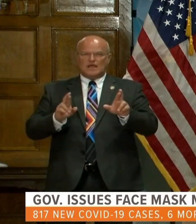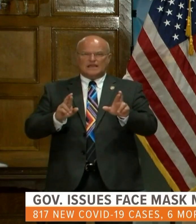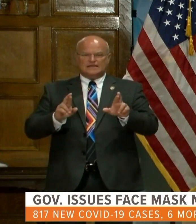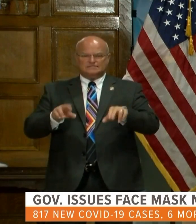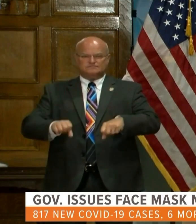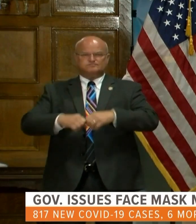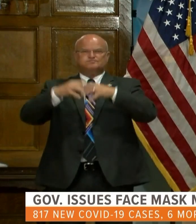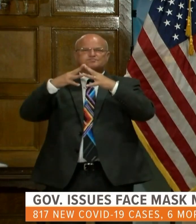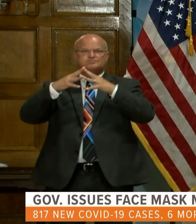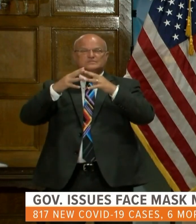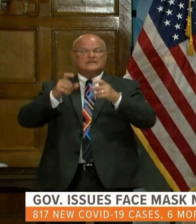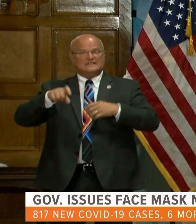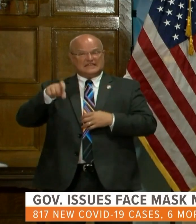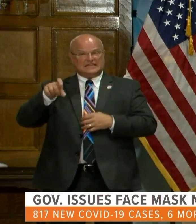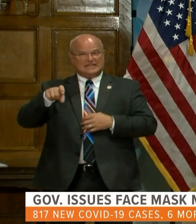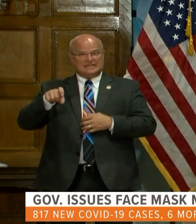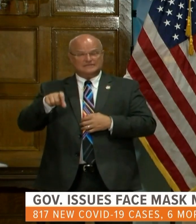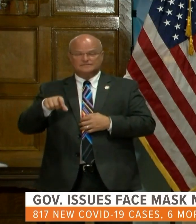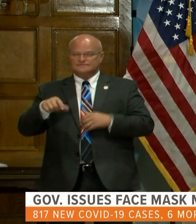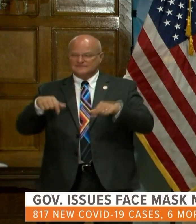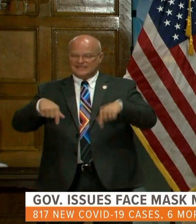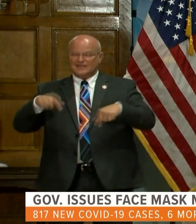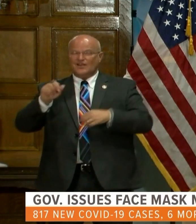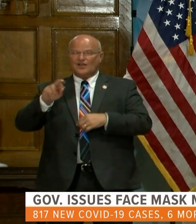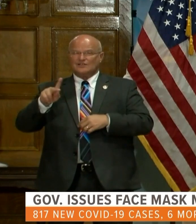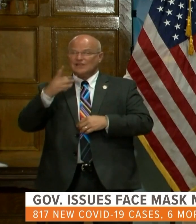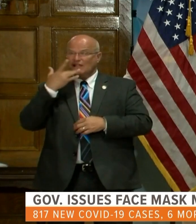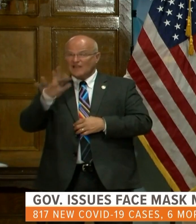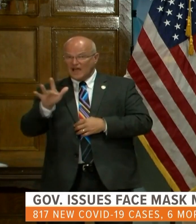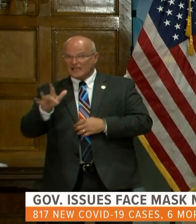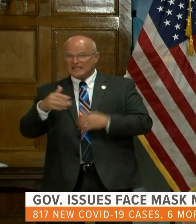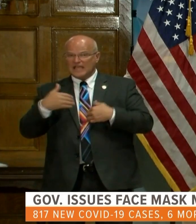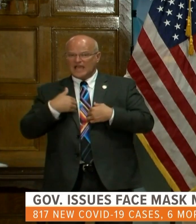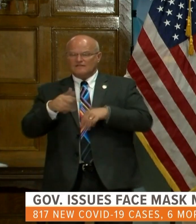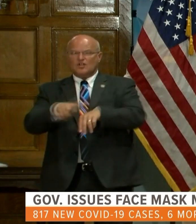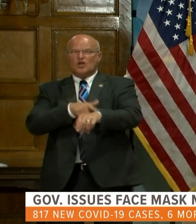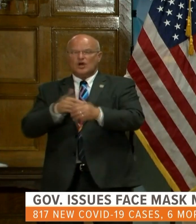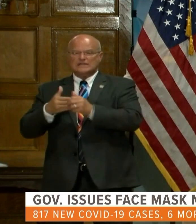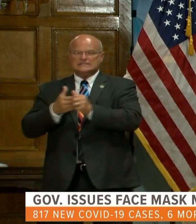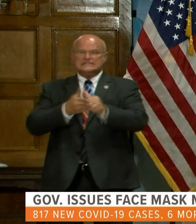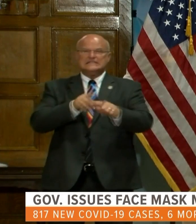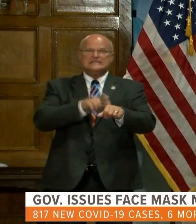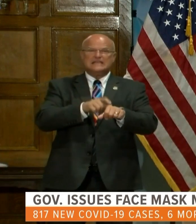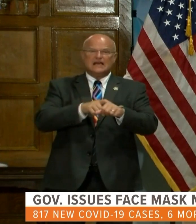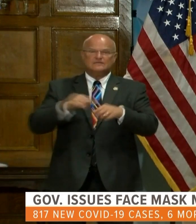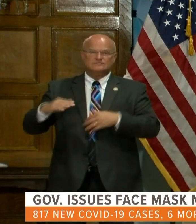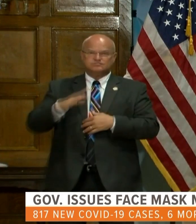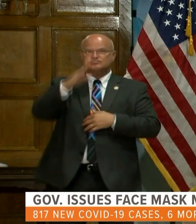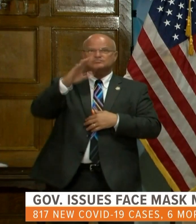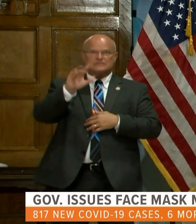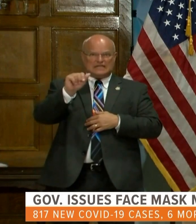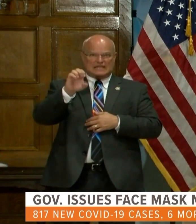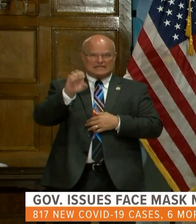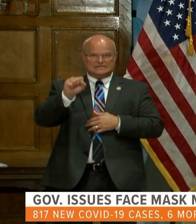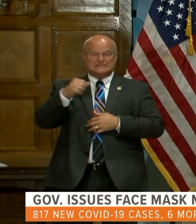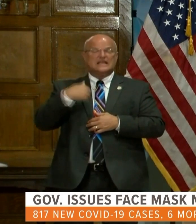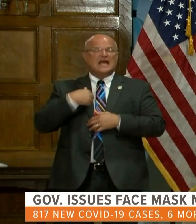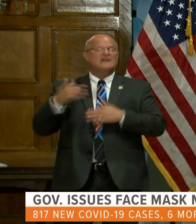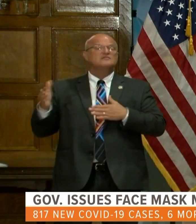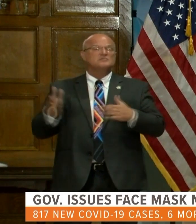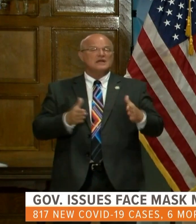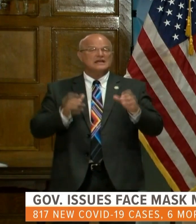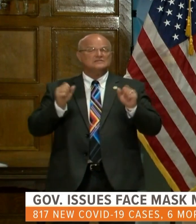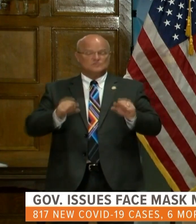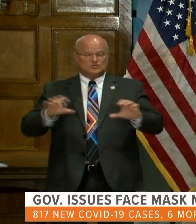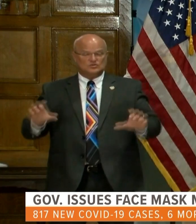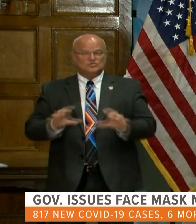need arises. We are fortunate in Arkansas in that we've had a long lead time to prepare for a surge in cases. And we've got plans that we